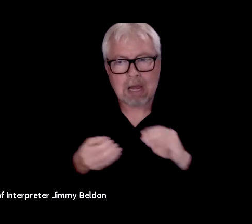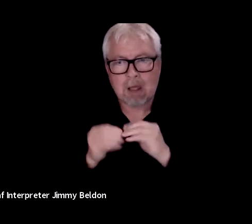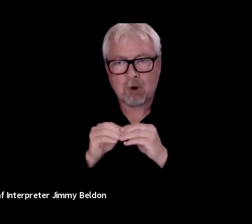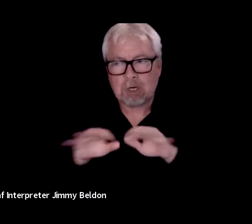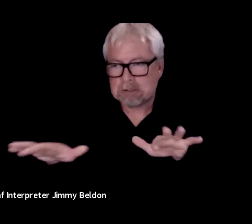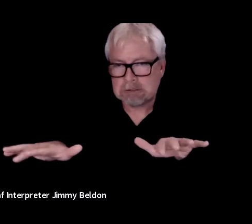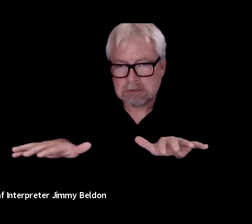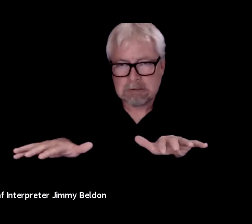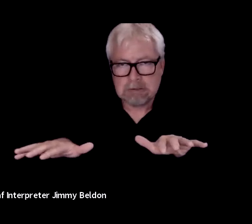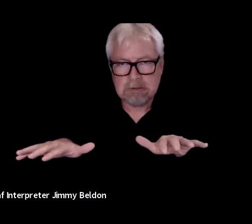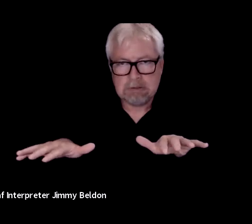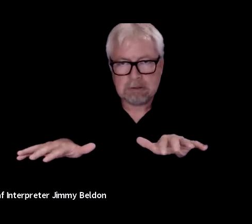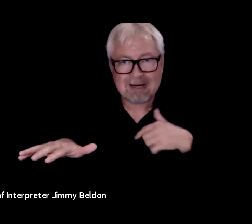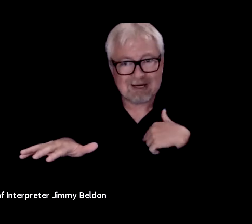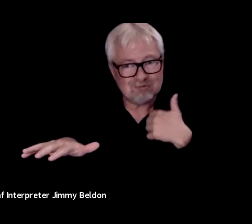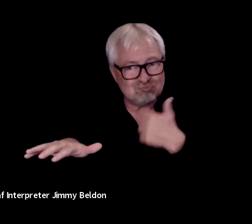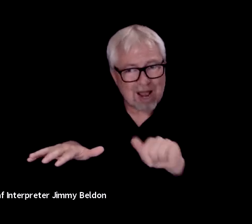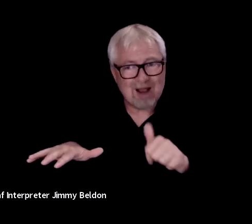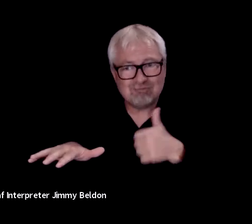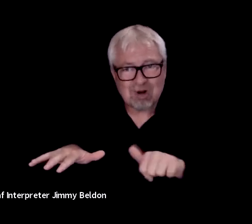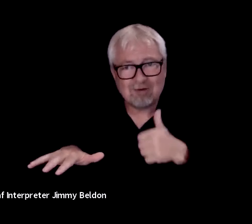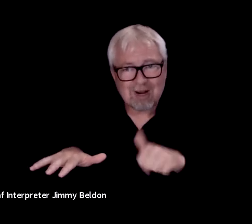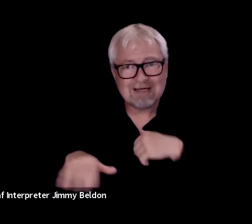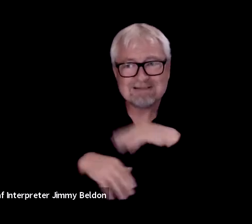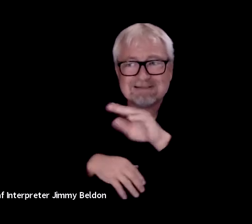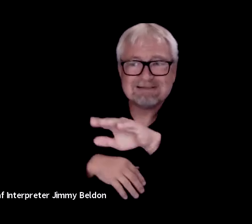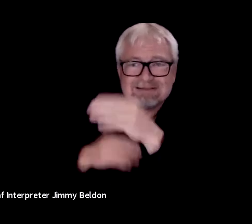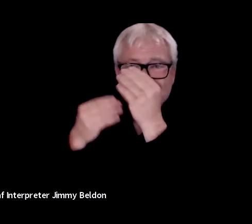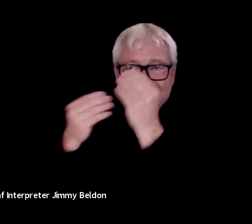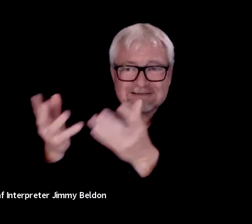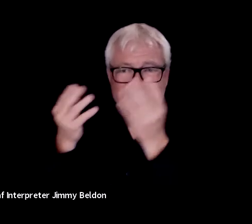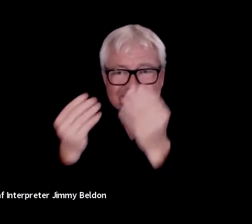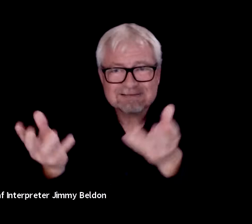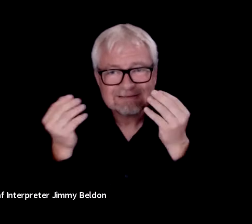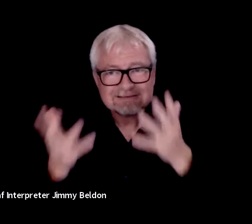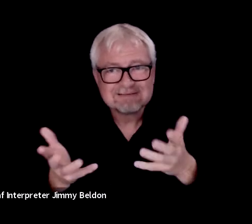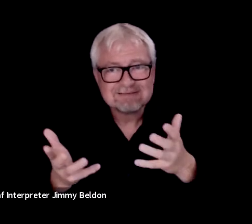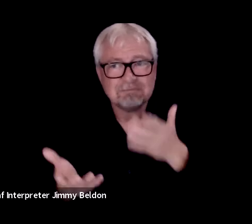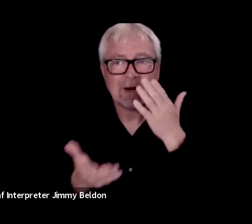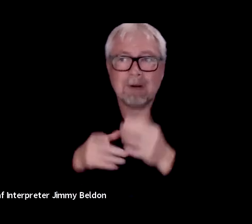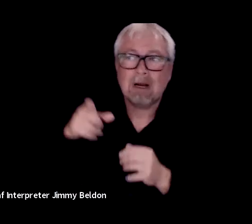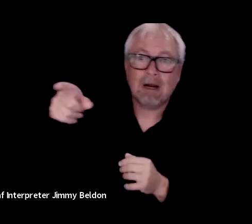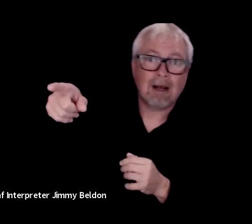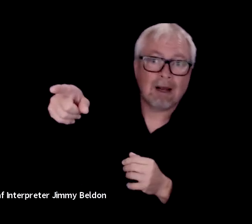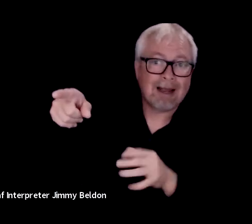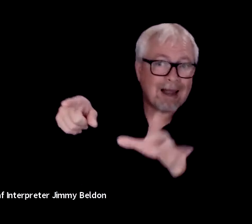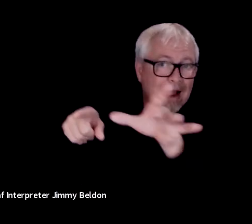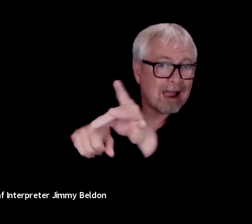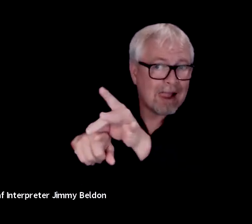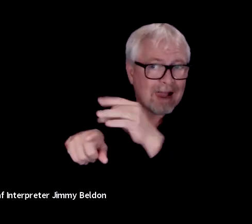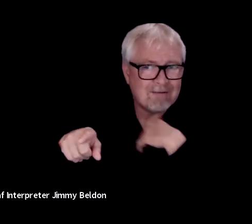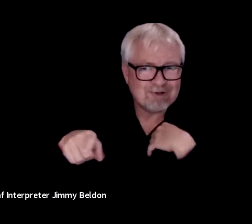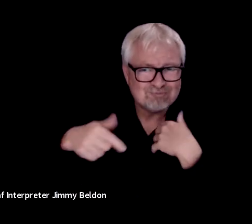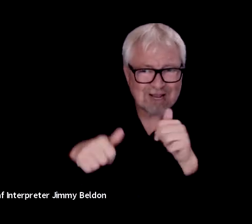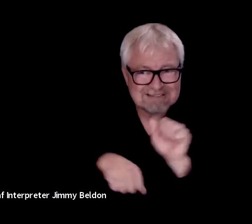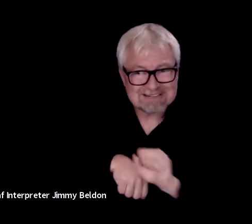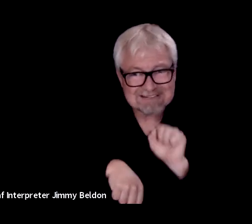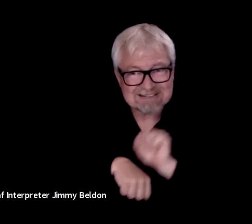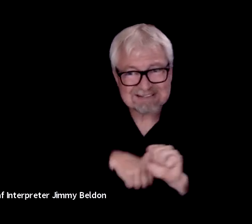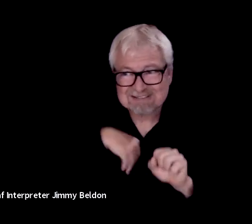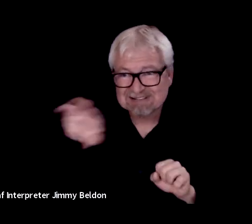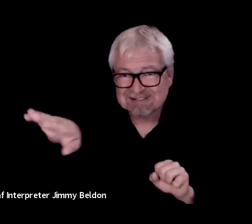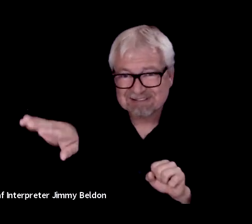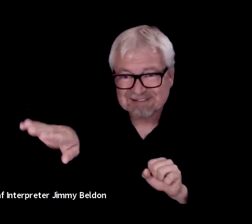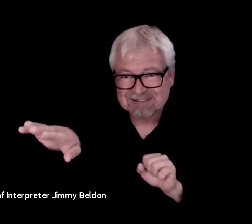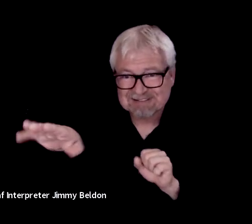who may have been exposed, that they may have been exposed. Just another good reminder that COVID Aware app is still a